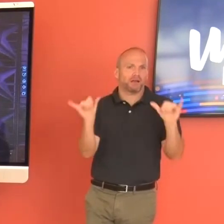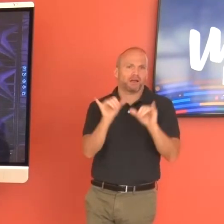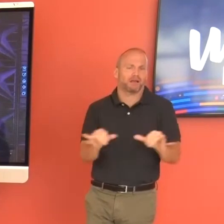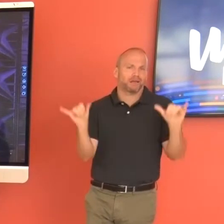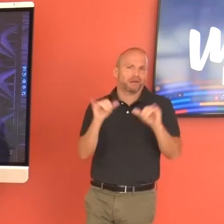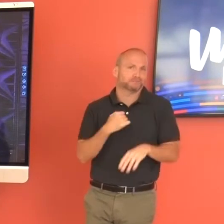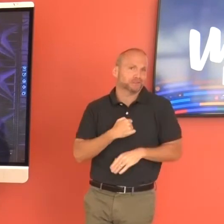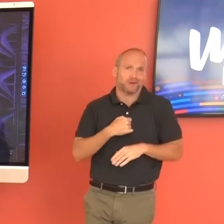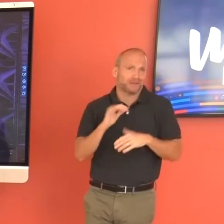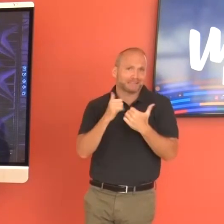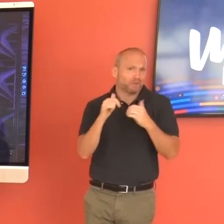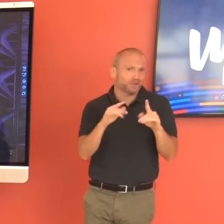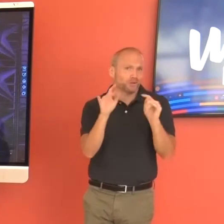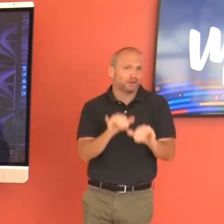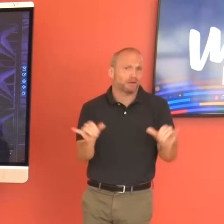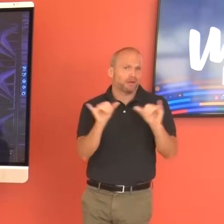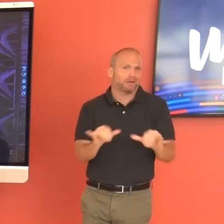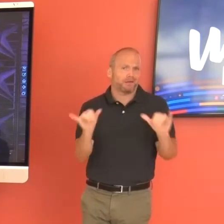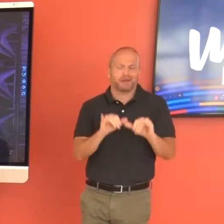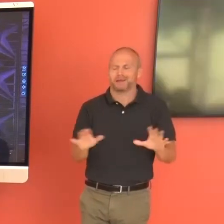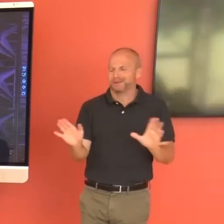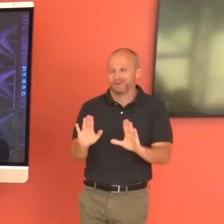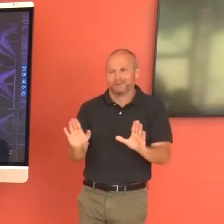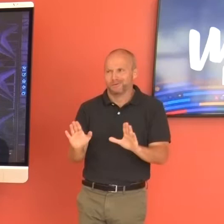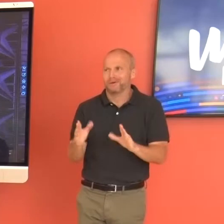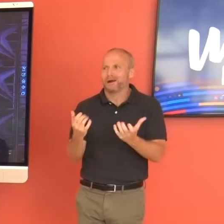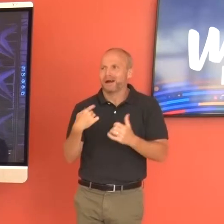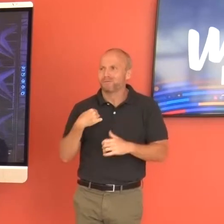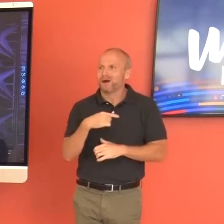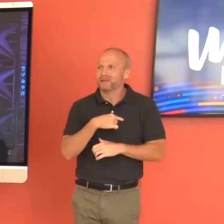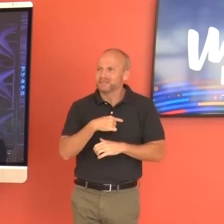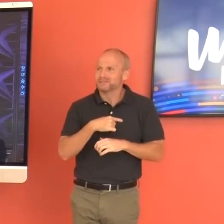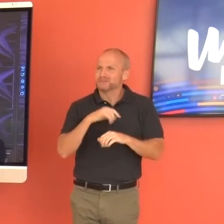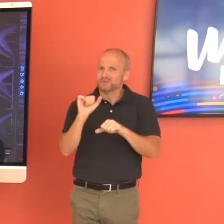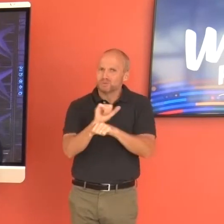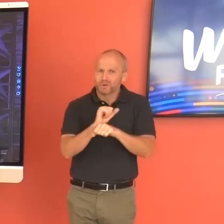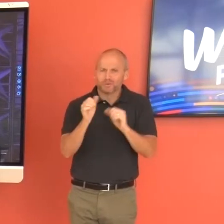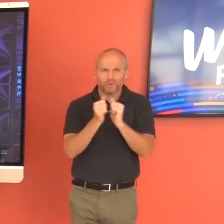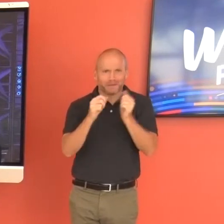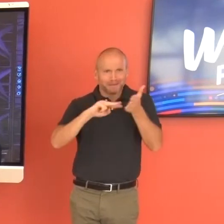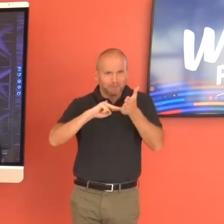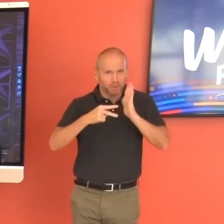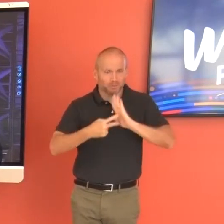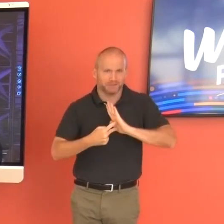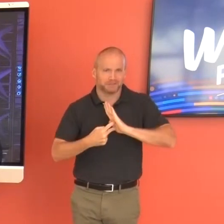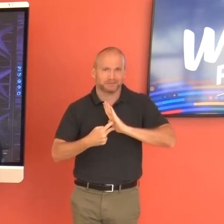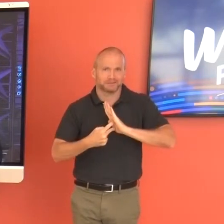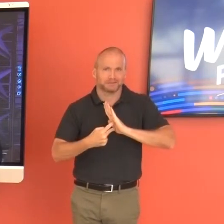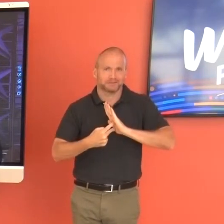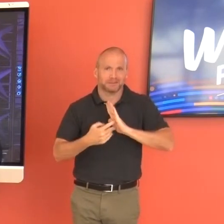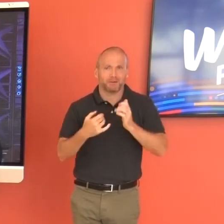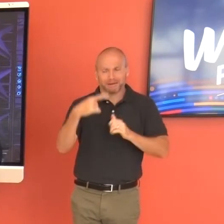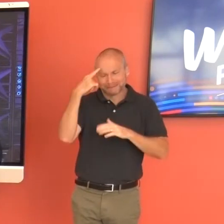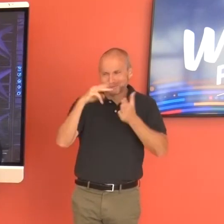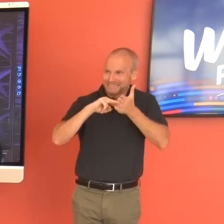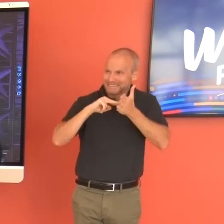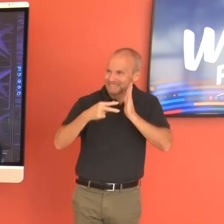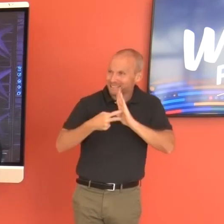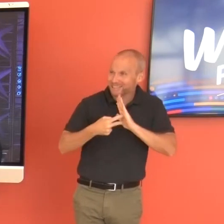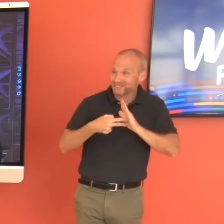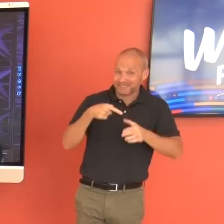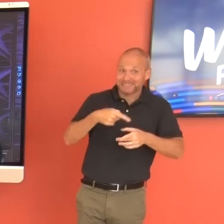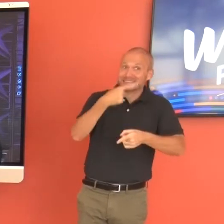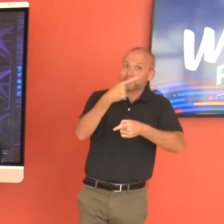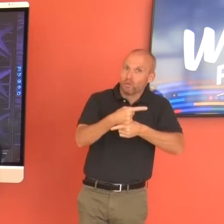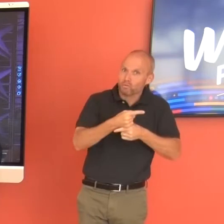and yeah, that was easy, we got that done. I want us to be intentional. I want us to be really intentional about thinking, is this the